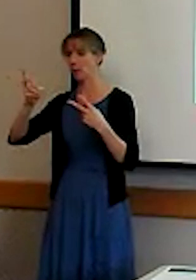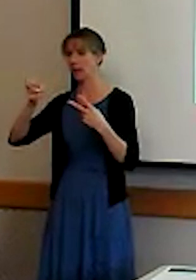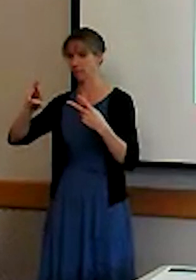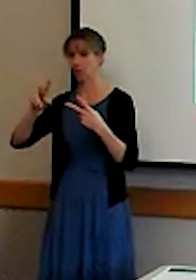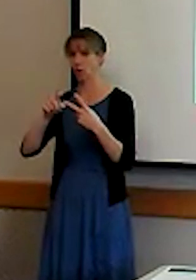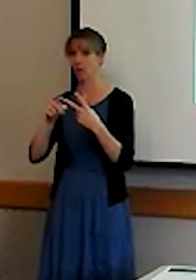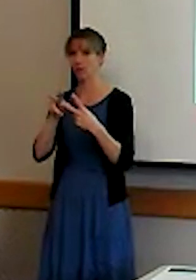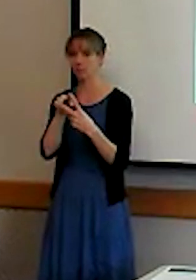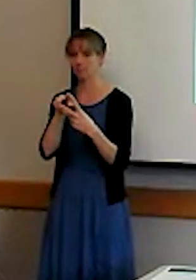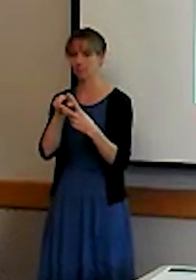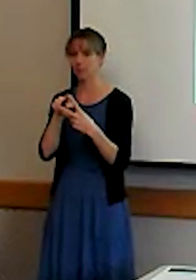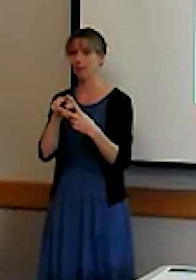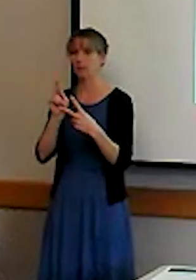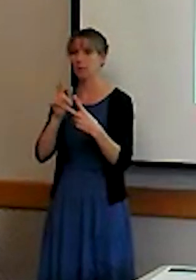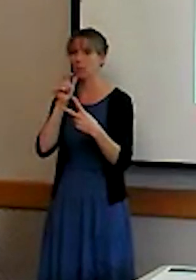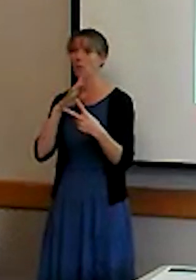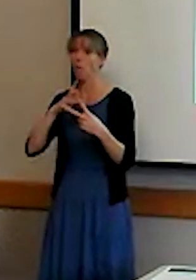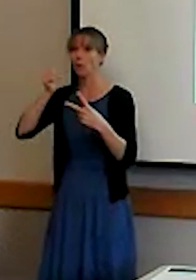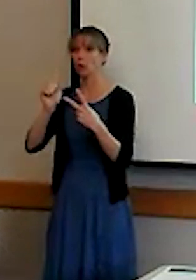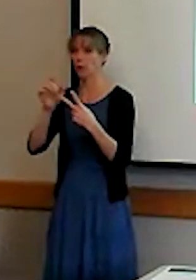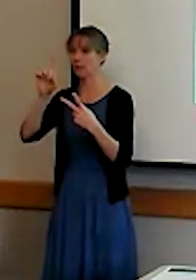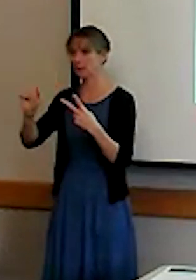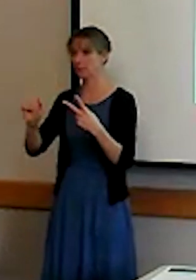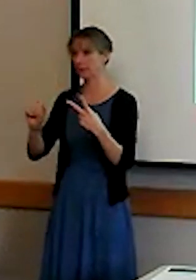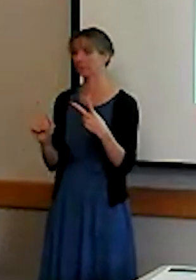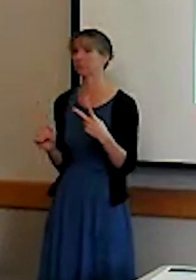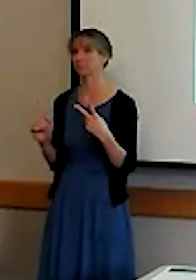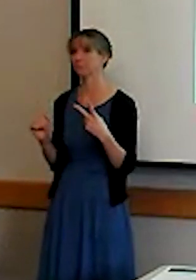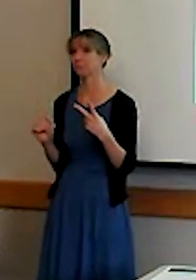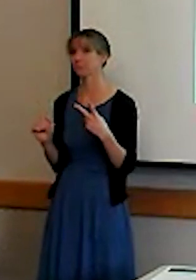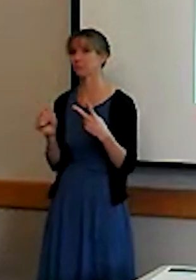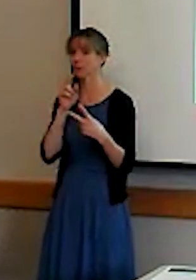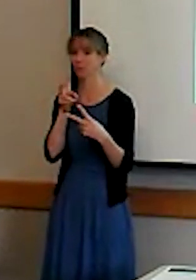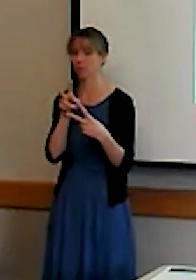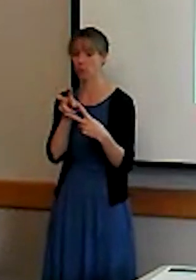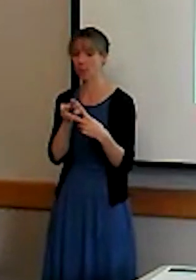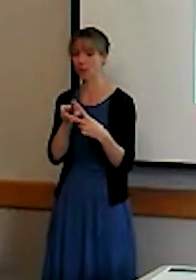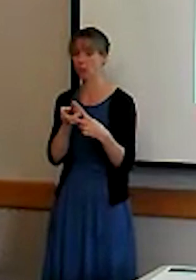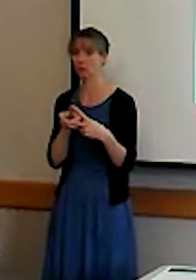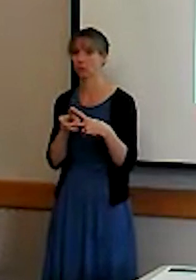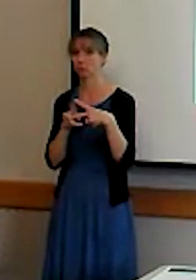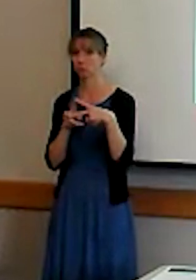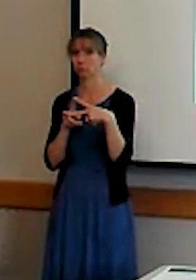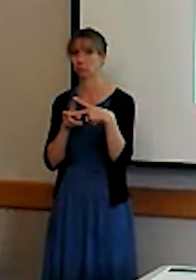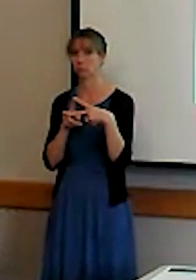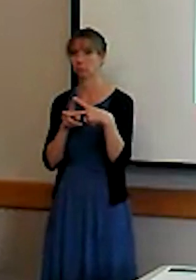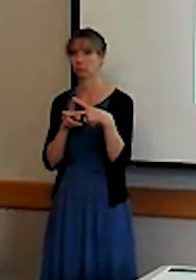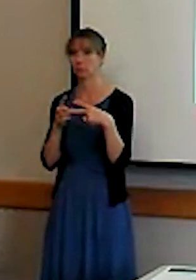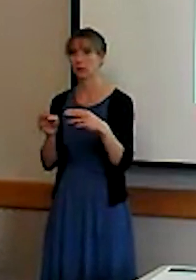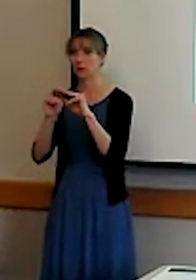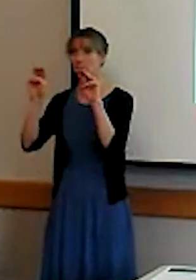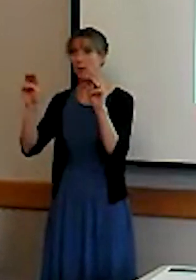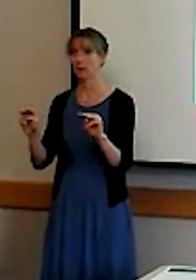are for folks who are older with disabilities. So on both of those waivers in